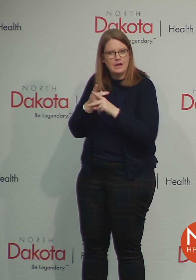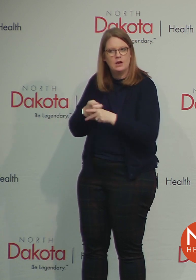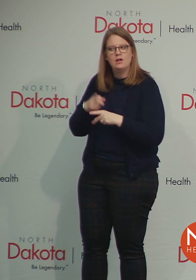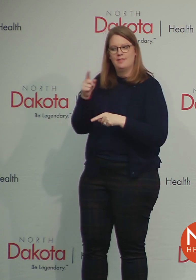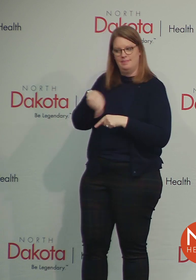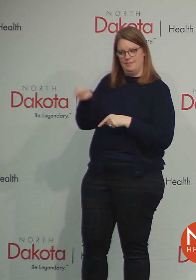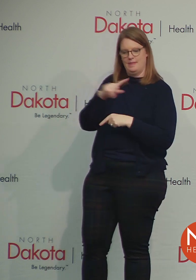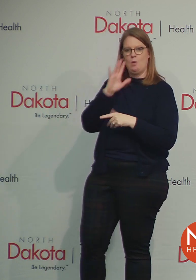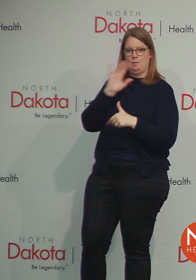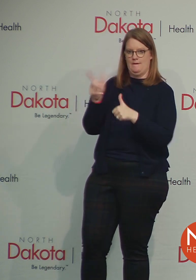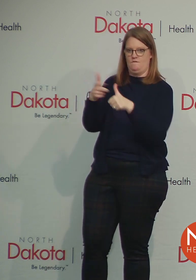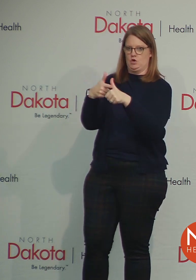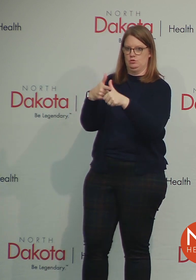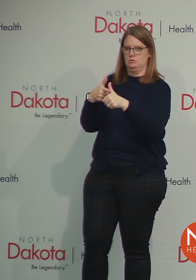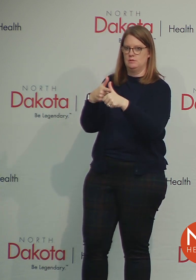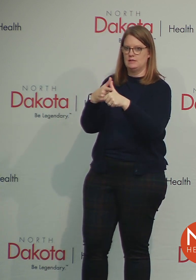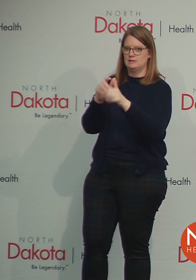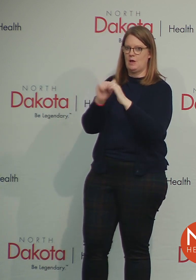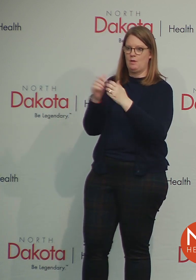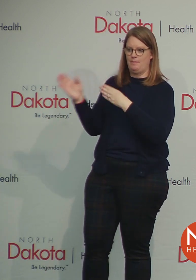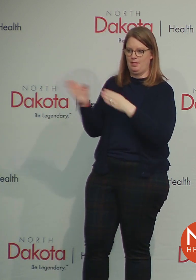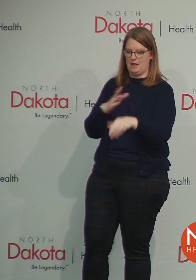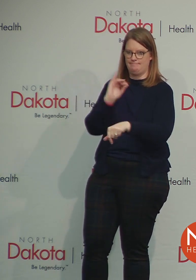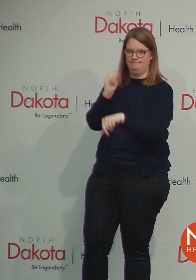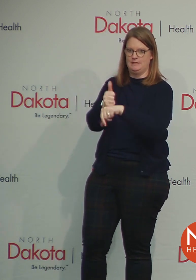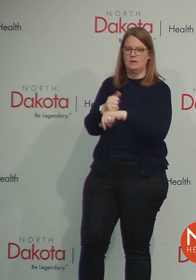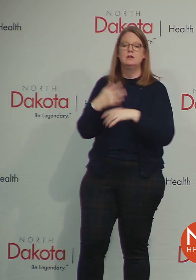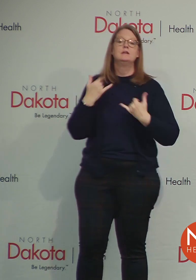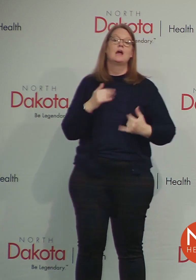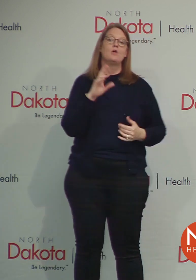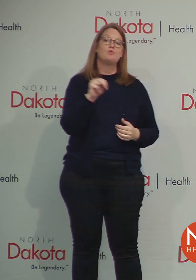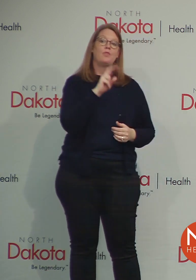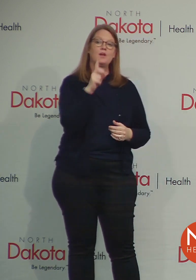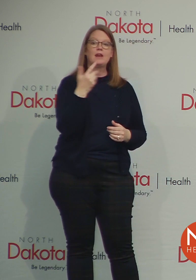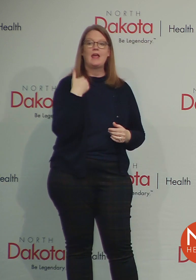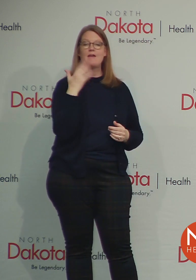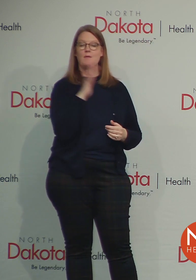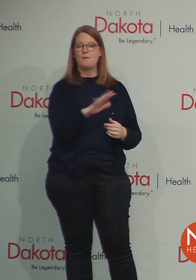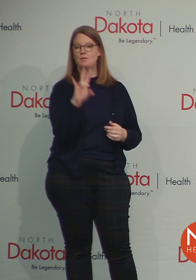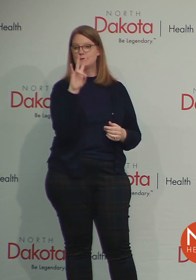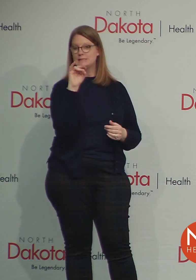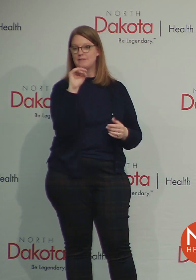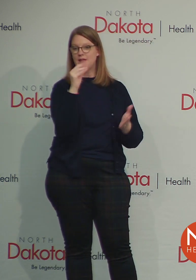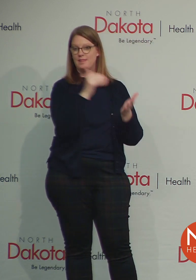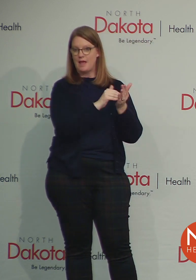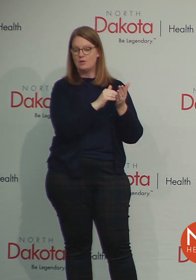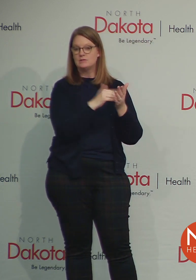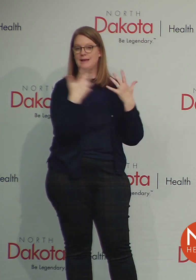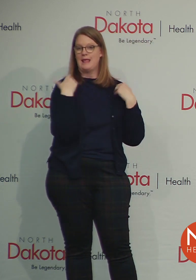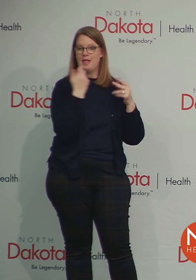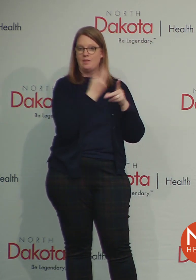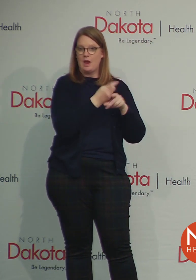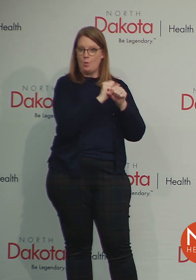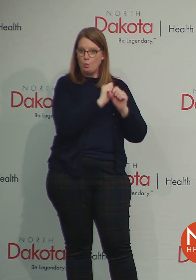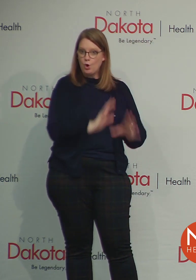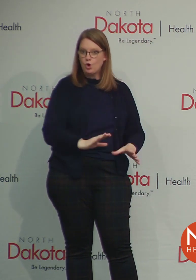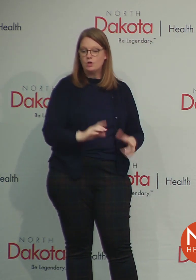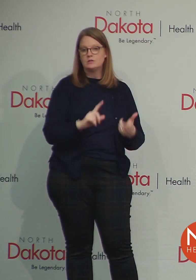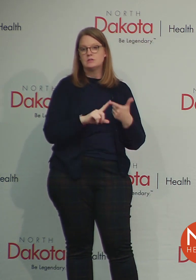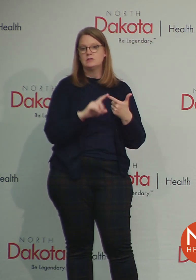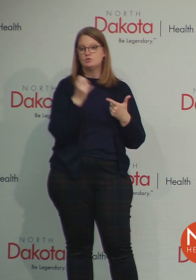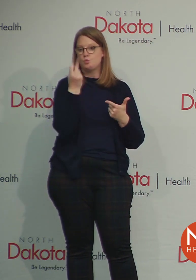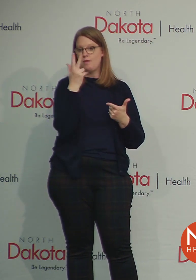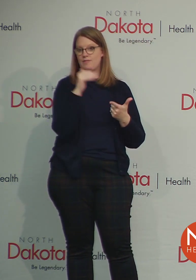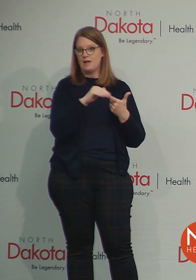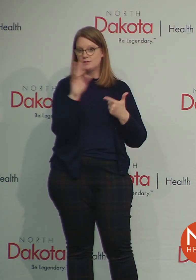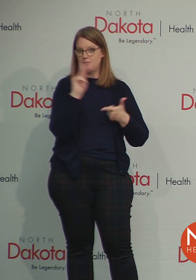Dakota. And just to put it in perspective, in North Dakota, we have about 70,000 healthcare workers and about